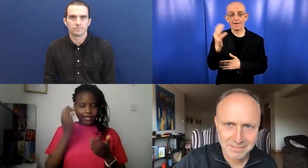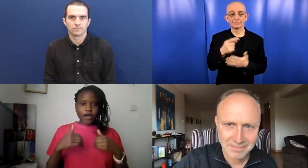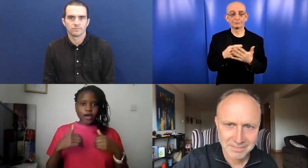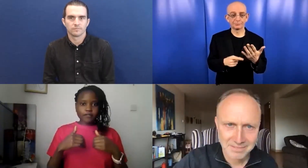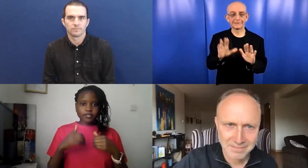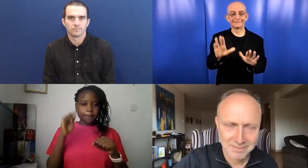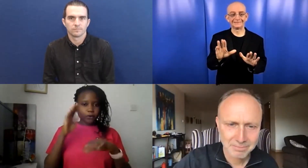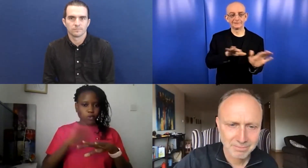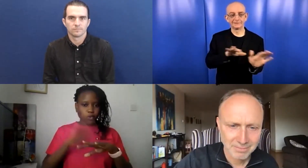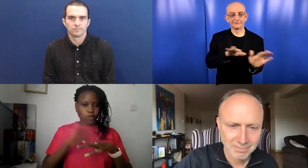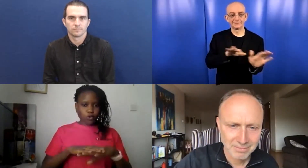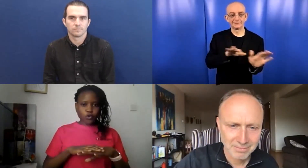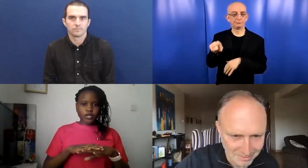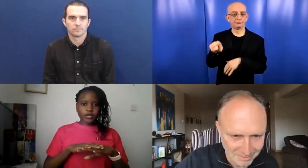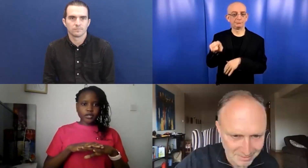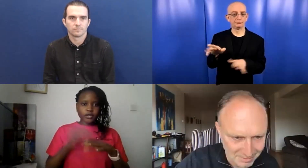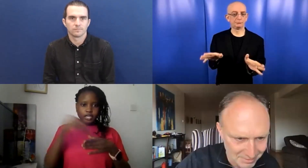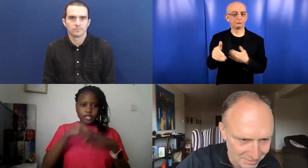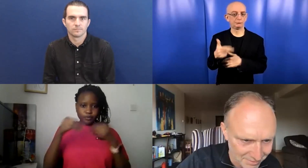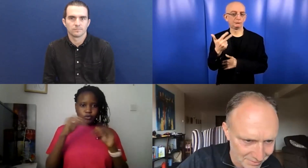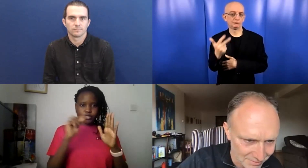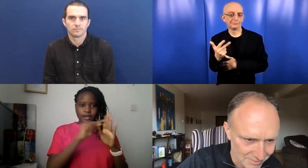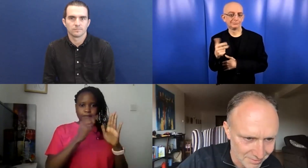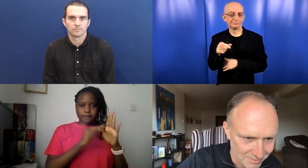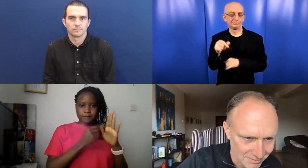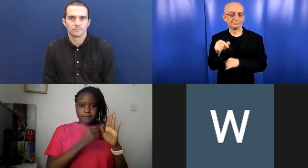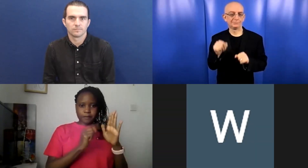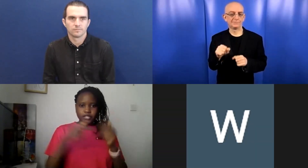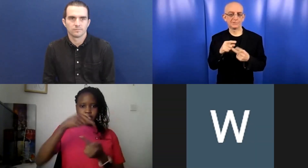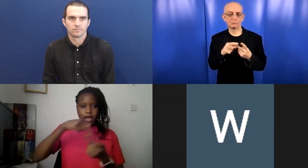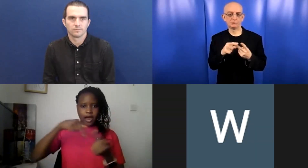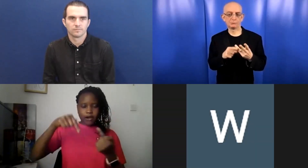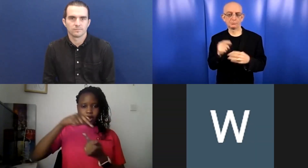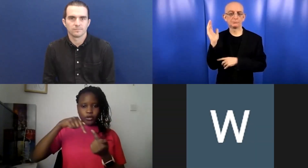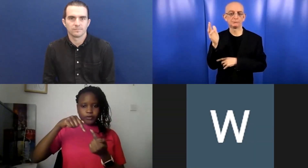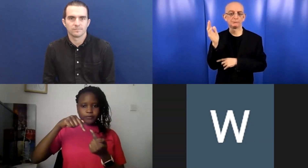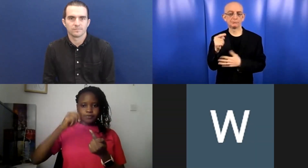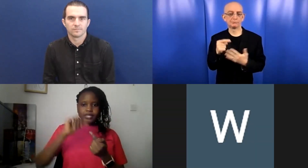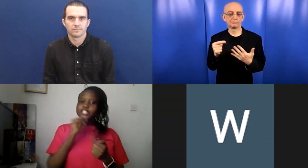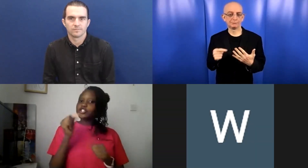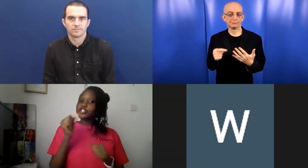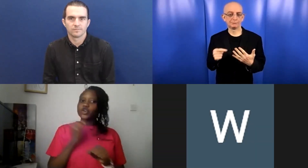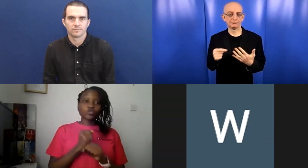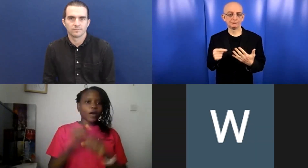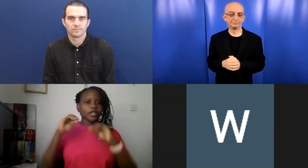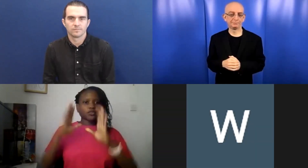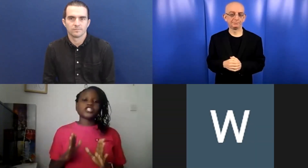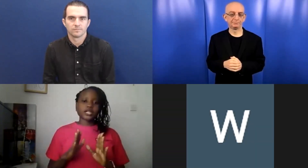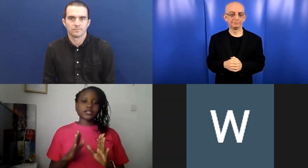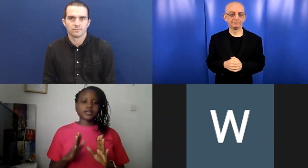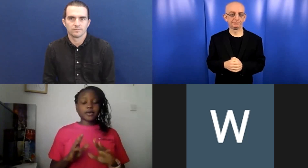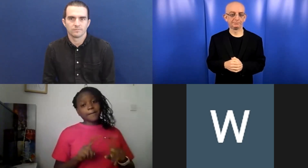very important points there, you know, around it's not just working with teachers, but